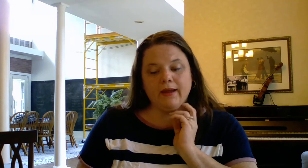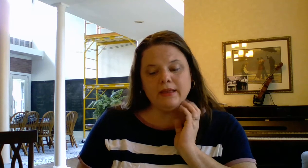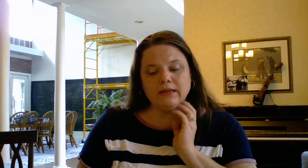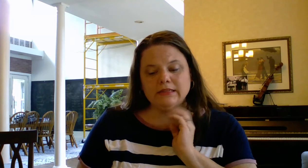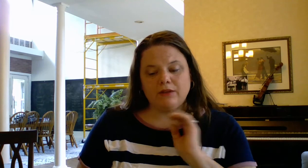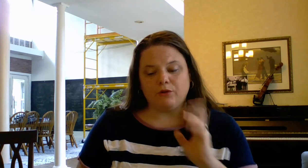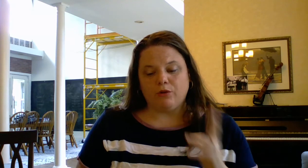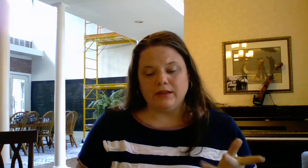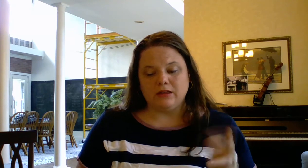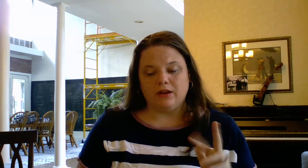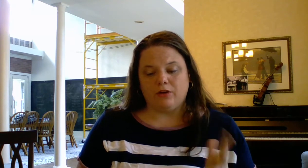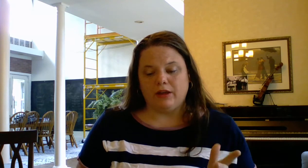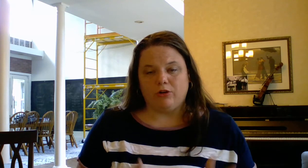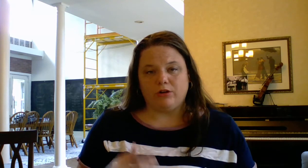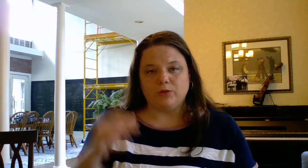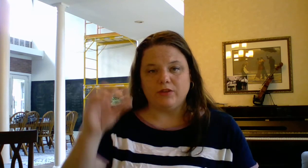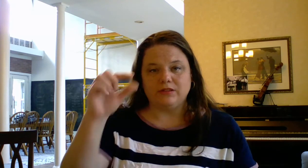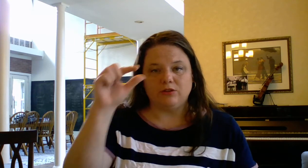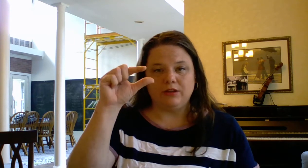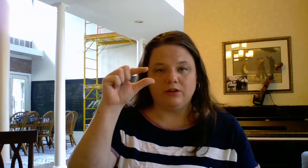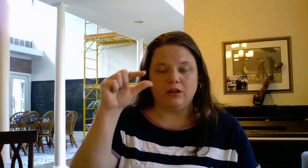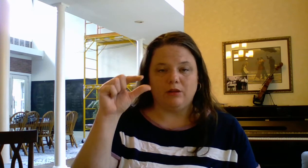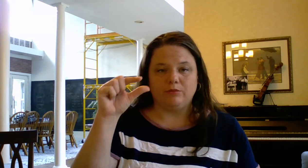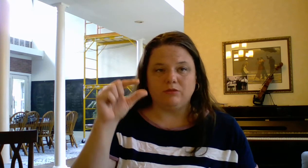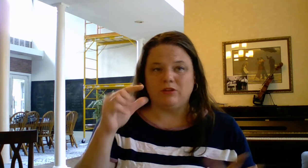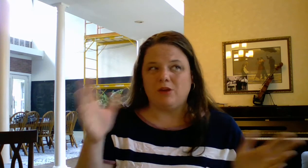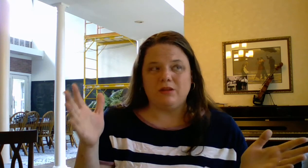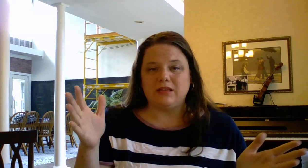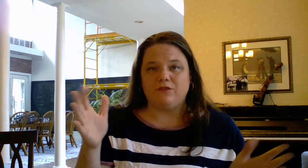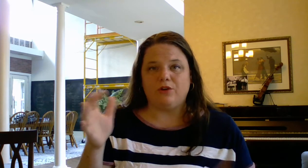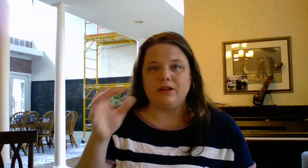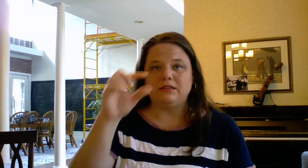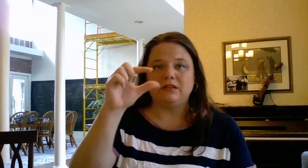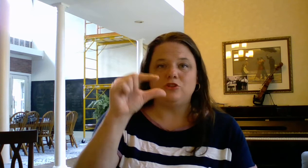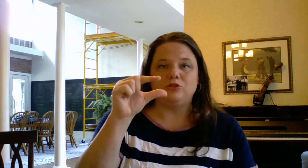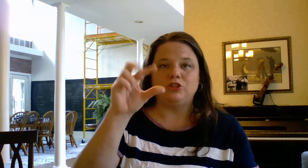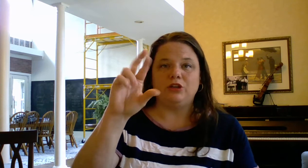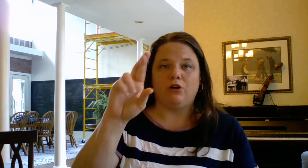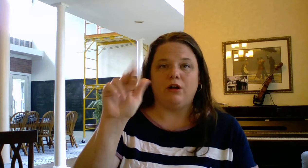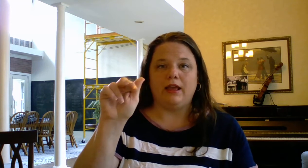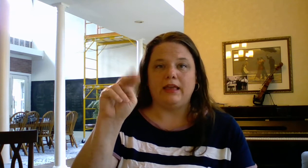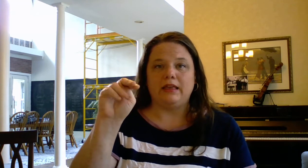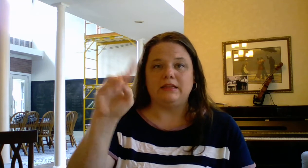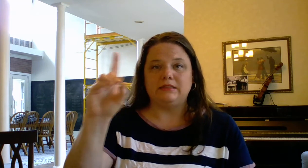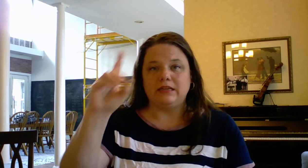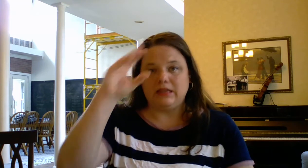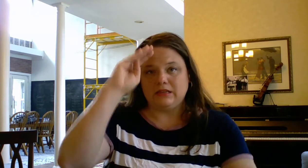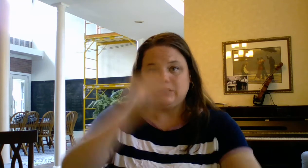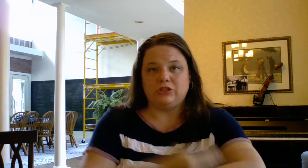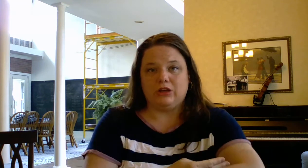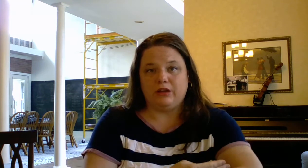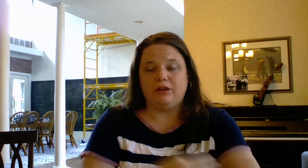Grand is like for grandson and granddaughter is why this is on here. There's not really a sign for grandson, so you can do G-R-A-N-D son